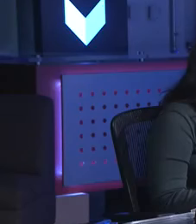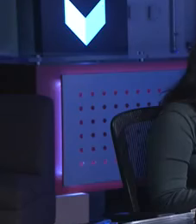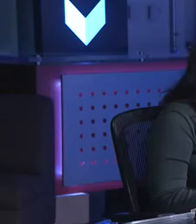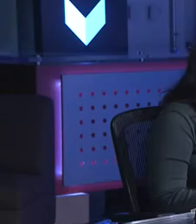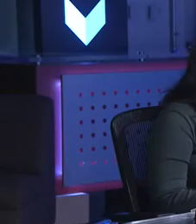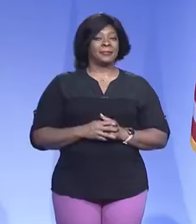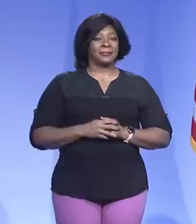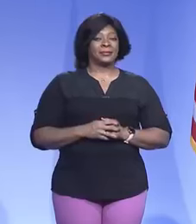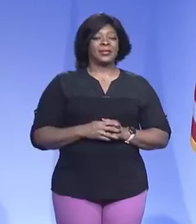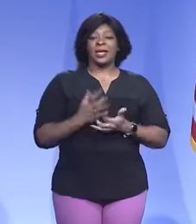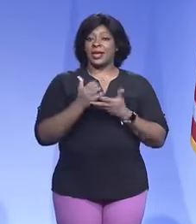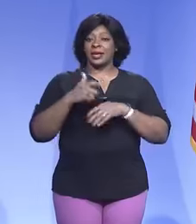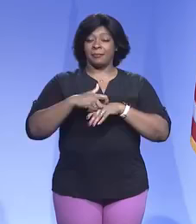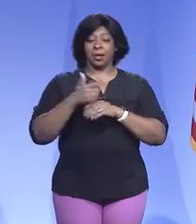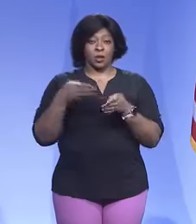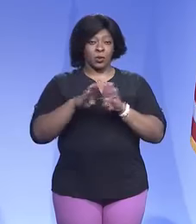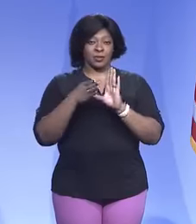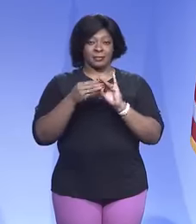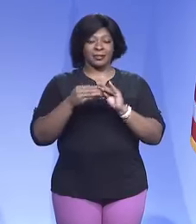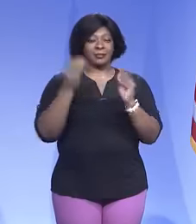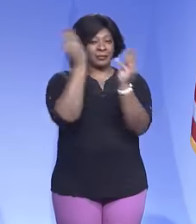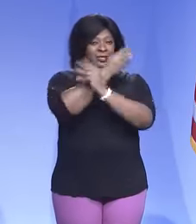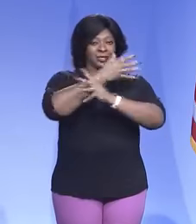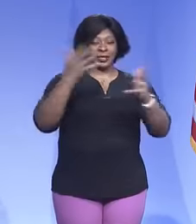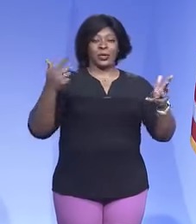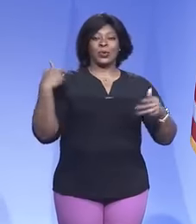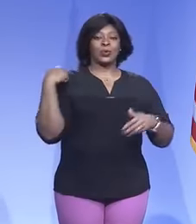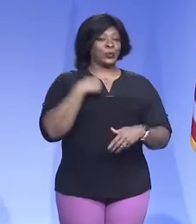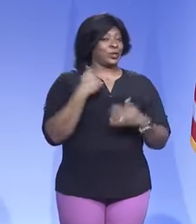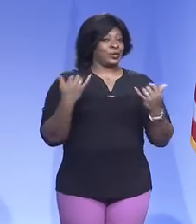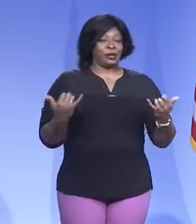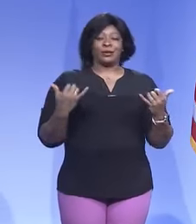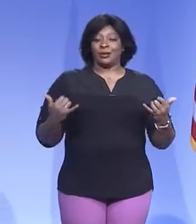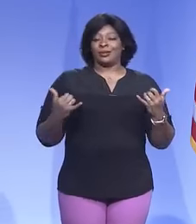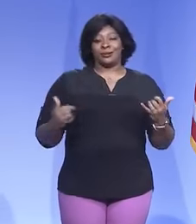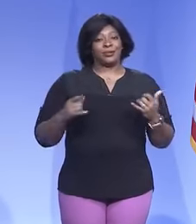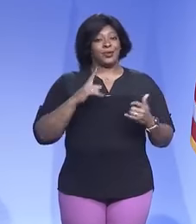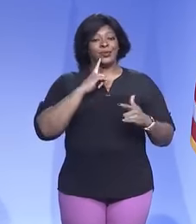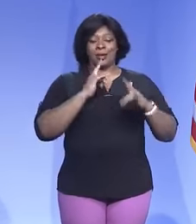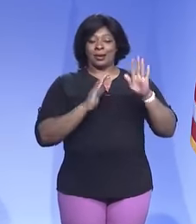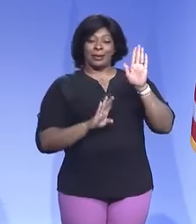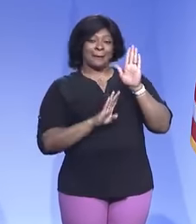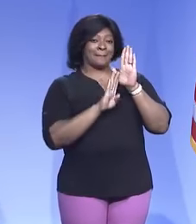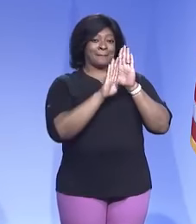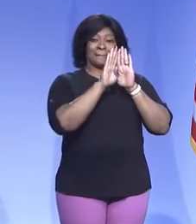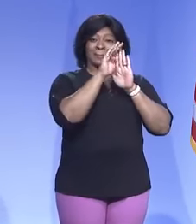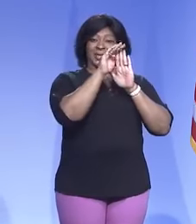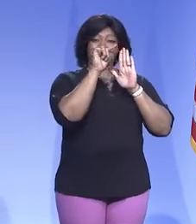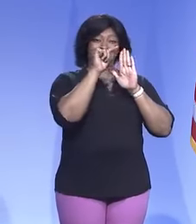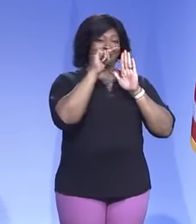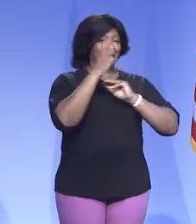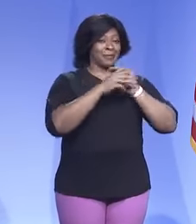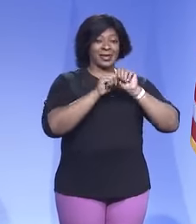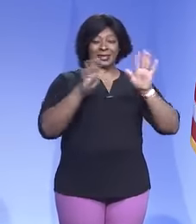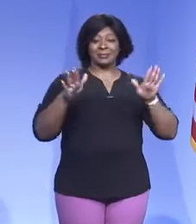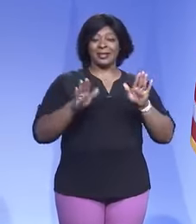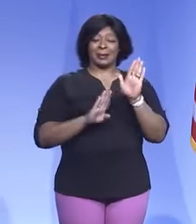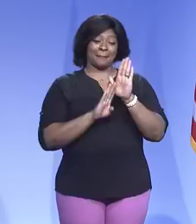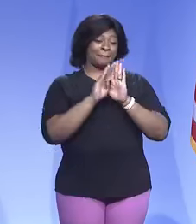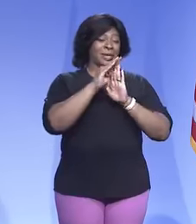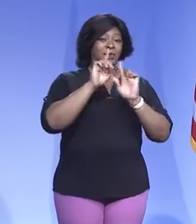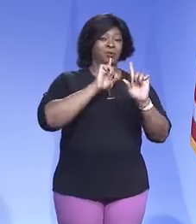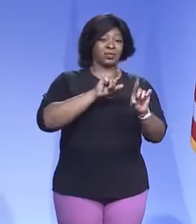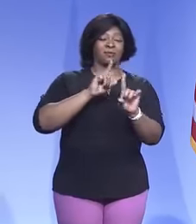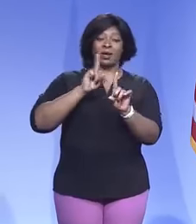messages? I just want to say again, we're in the really peak of the pandemic and peak of the response, and